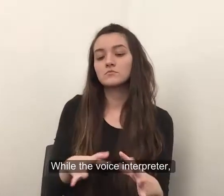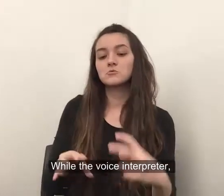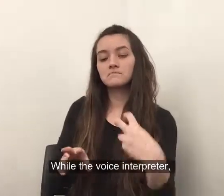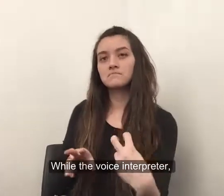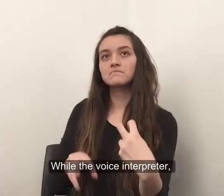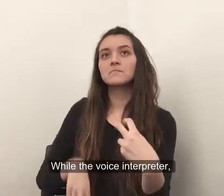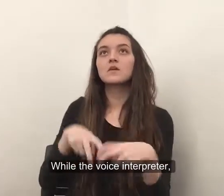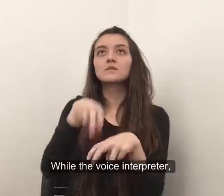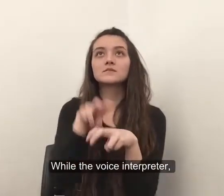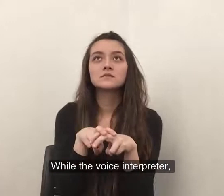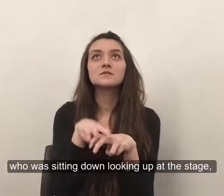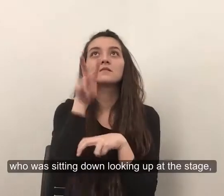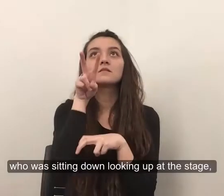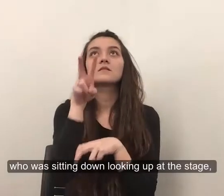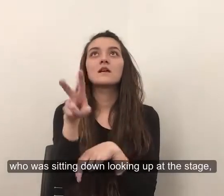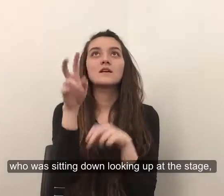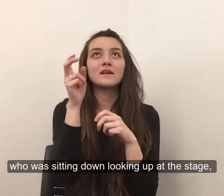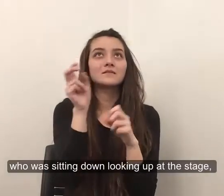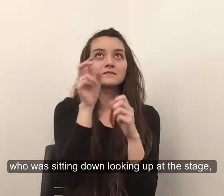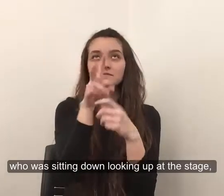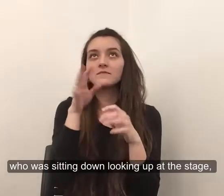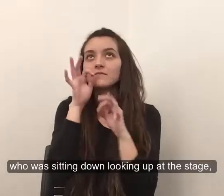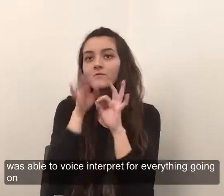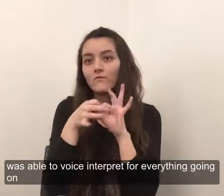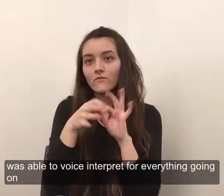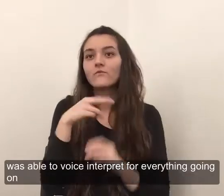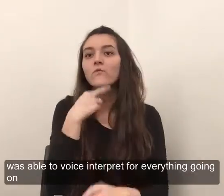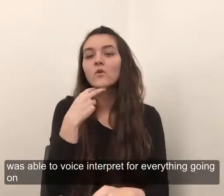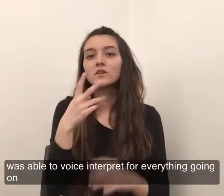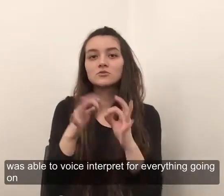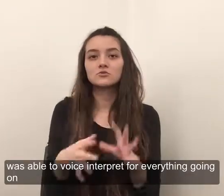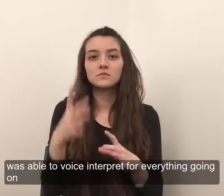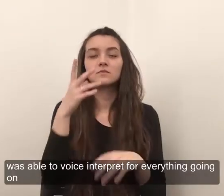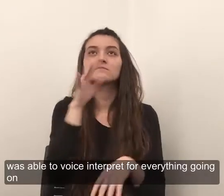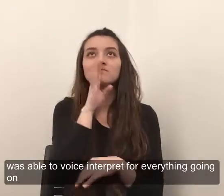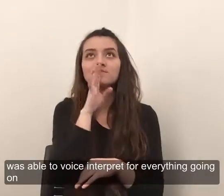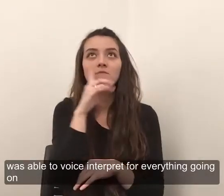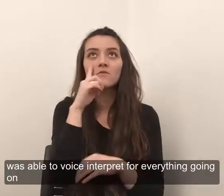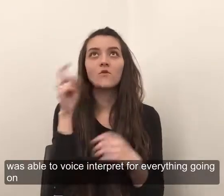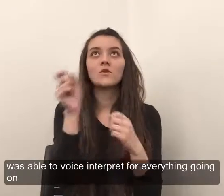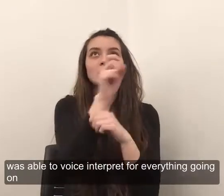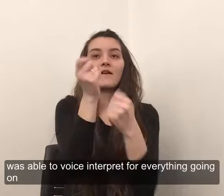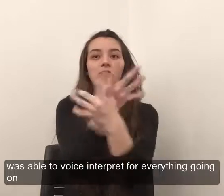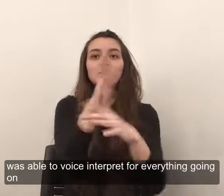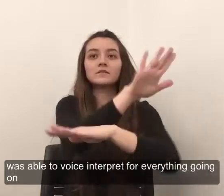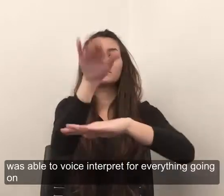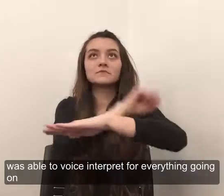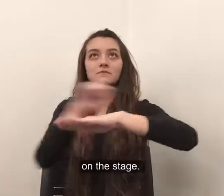voice interpreter, who was sitting down looking up at the stage, was able to voice interpret for everything that was going on